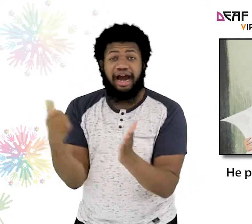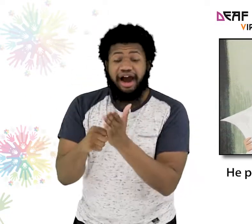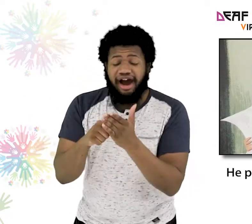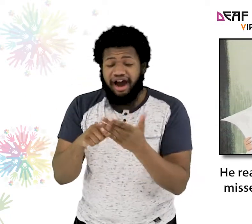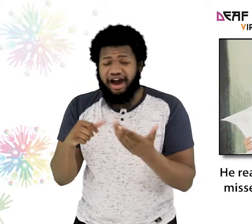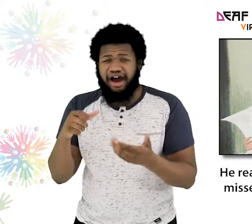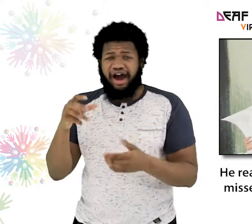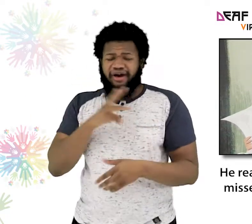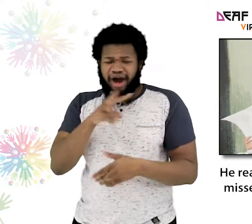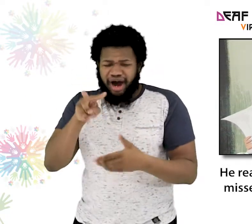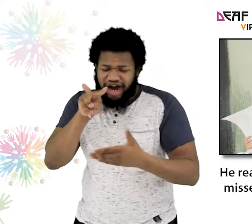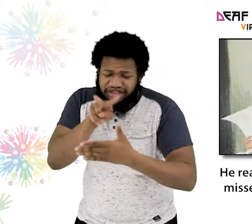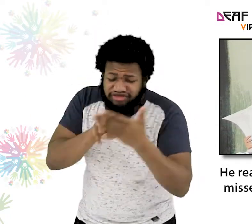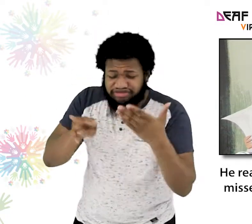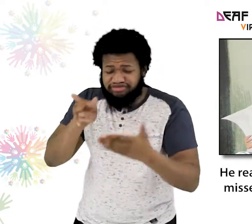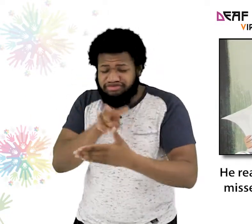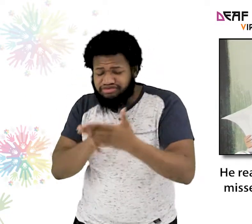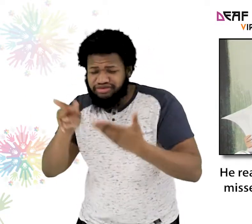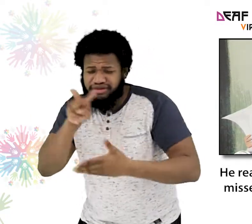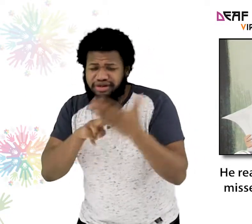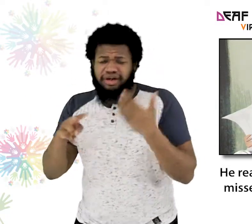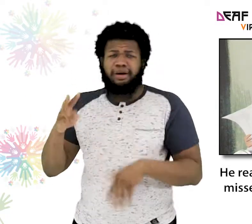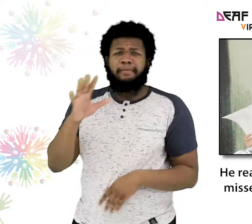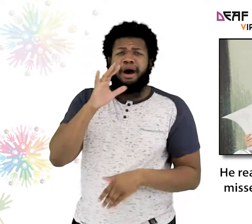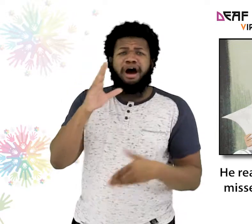He read again how much she missed him.